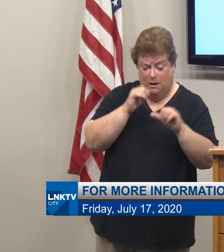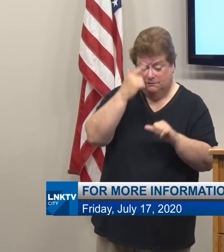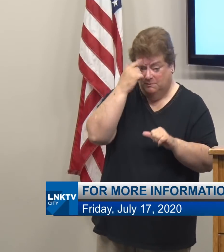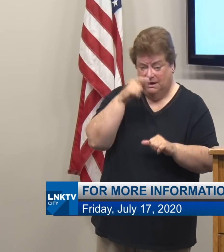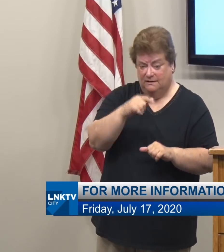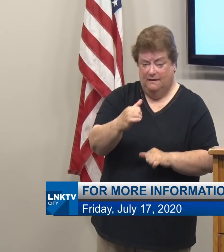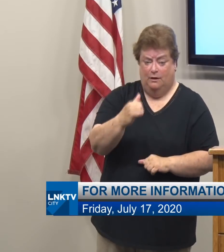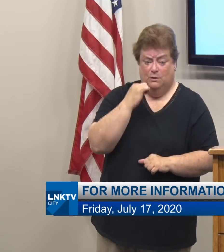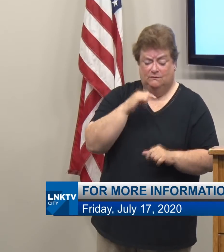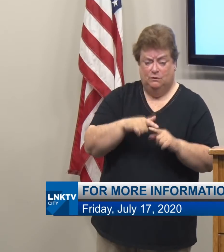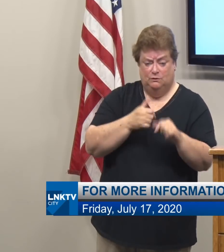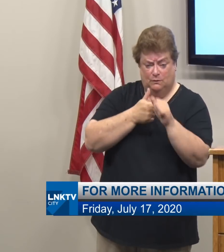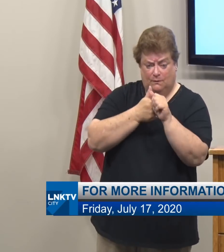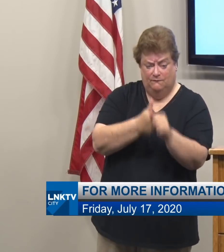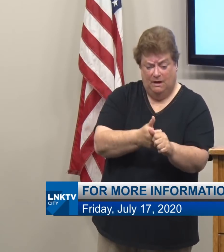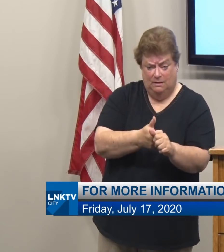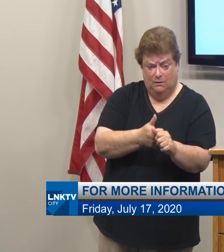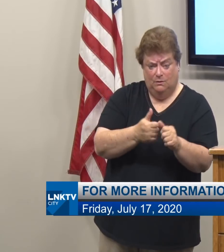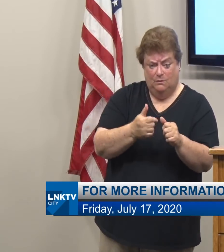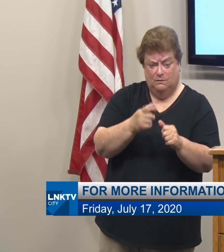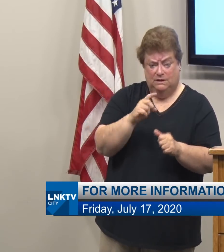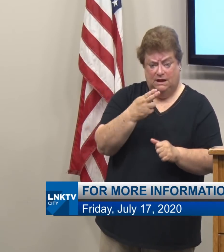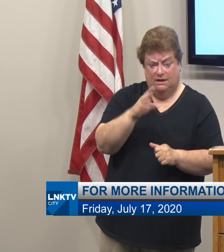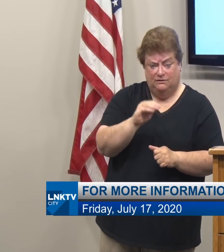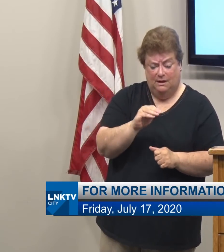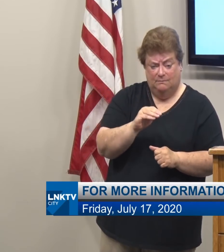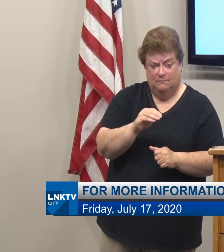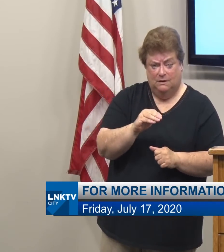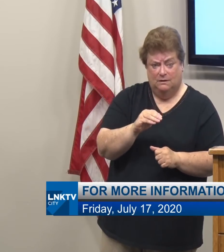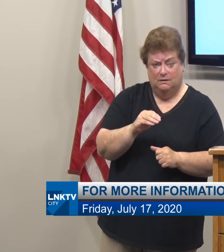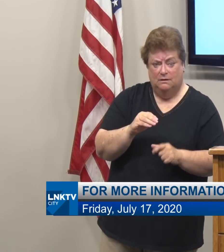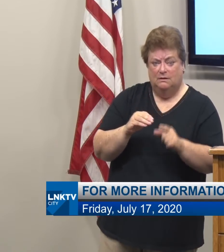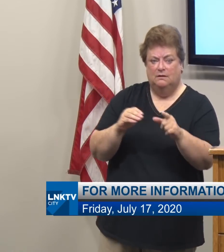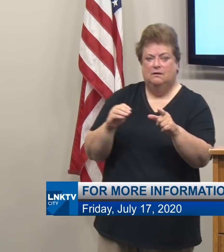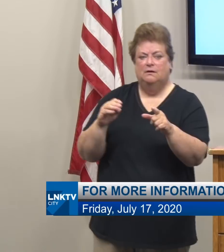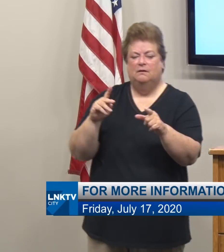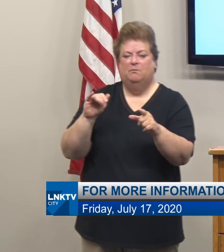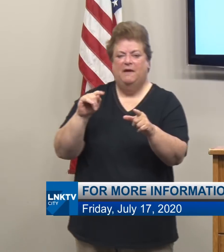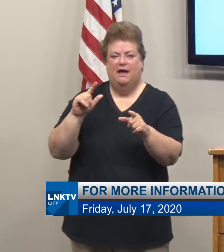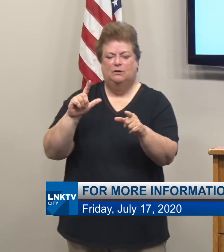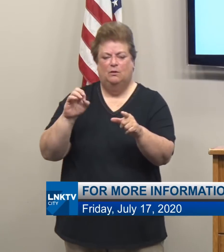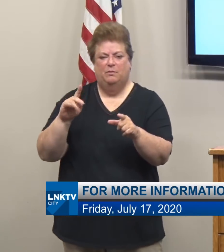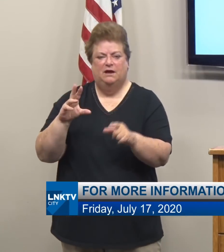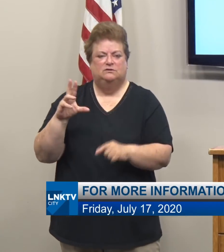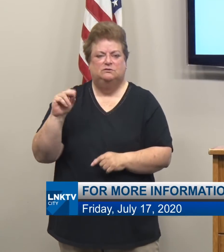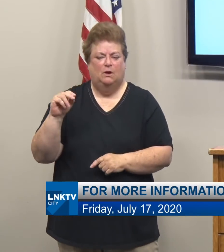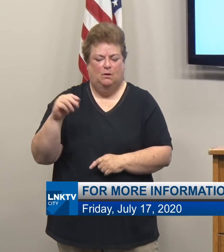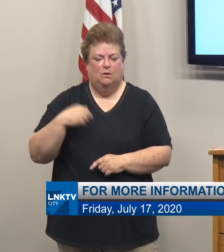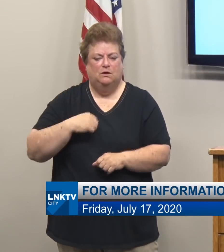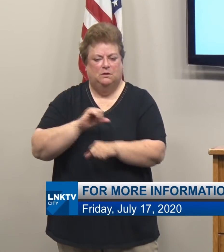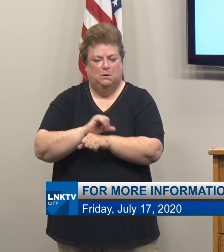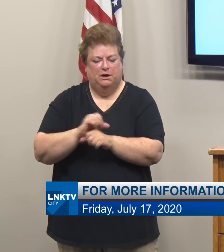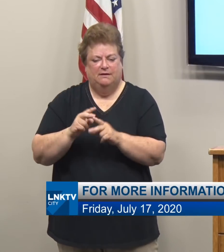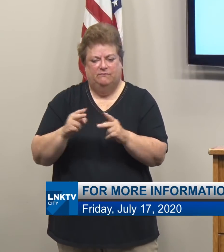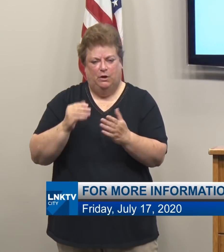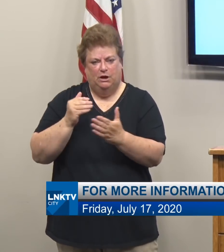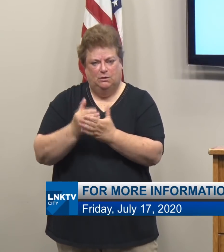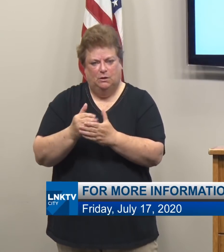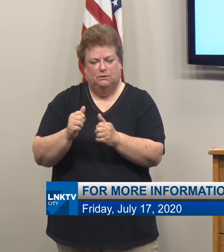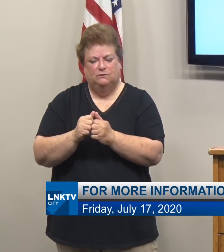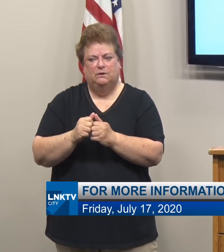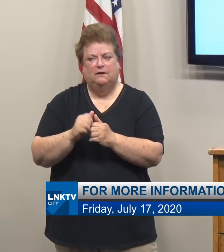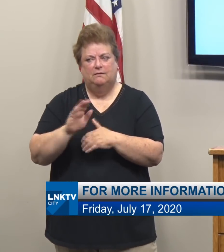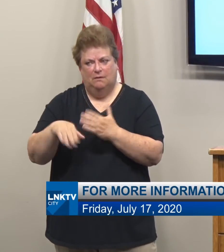the DHM rules to date? No, we haven't, Riley. We've been working very closely with